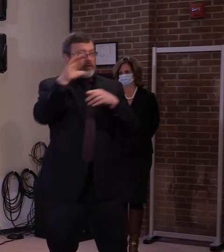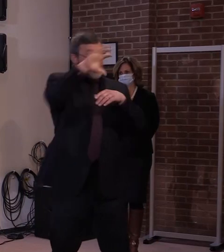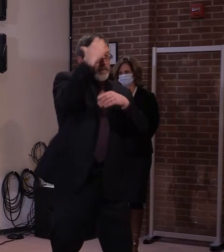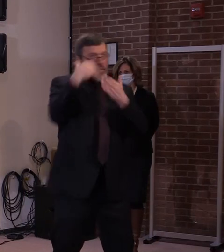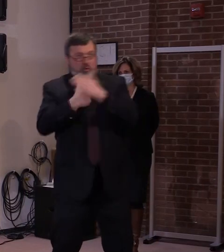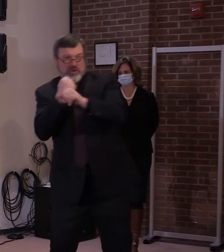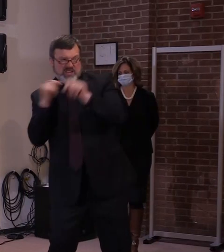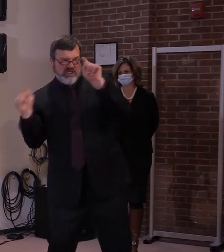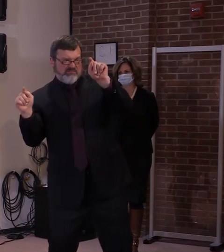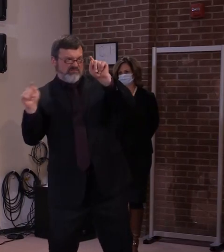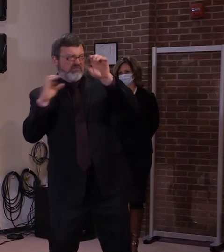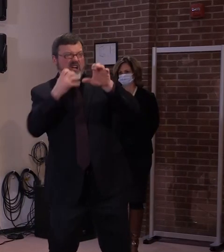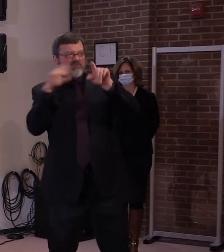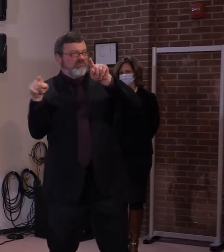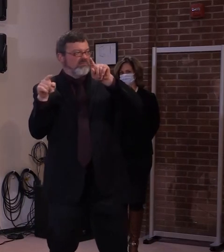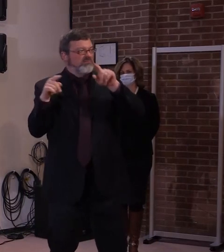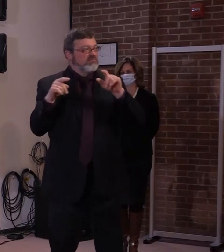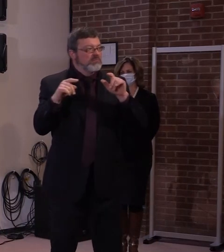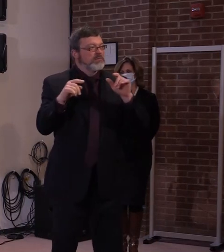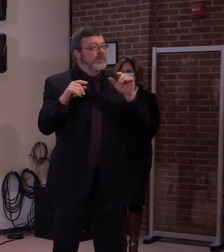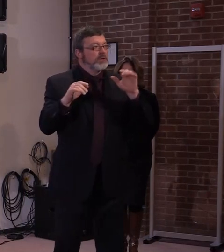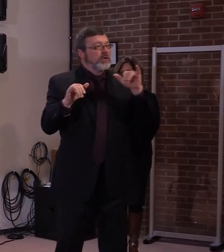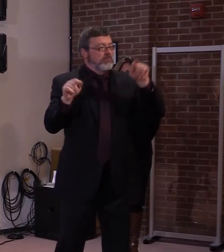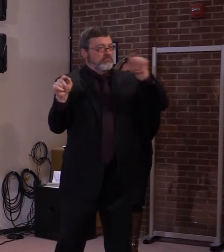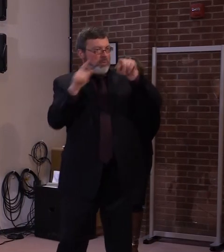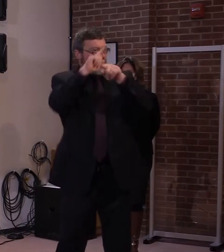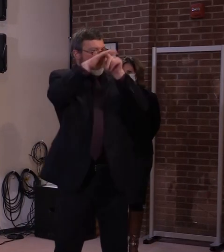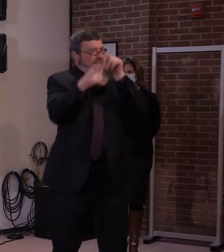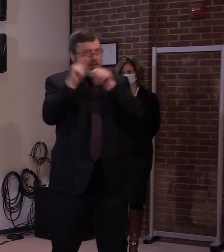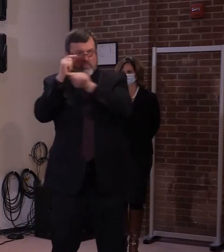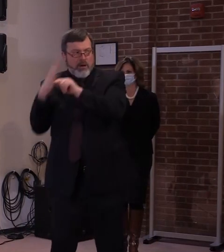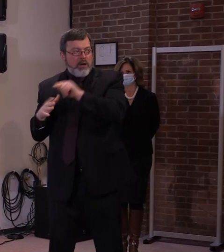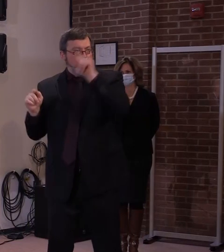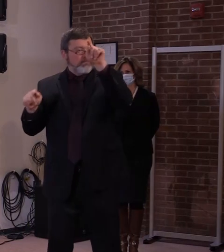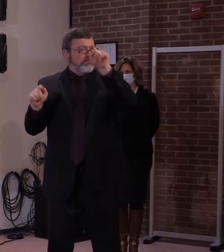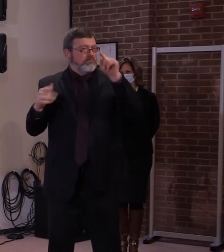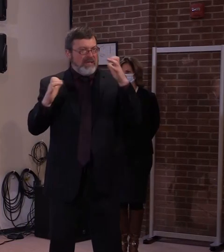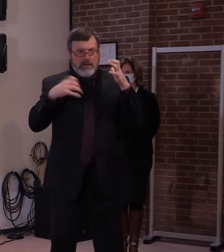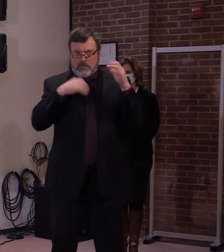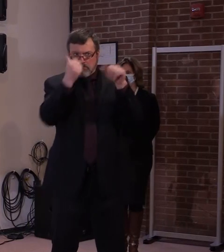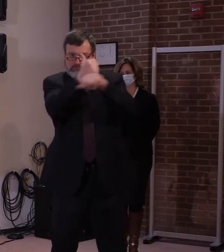healthvermont.gov/vaccine. You can also call